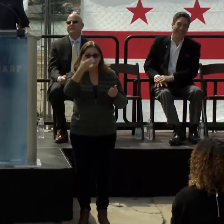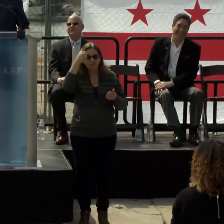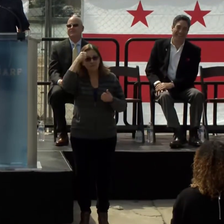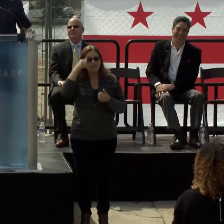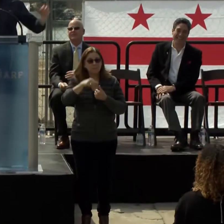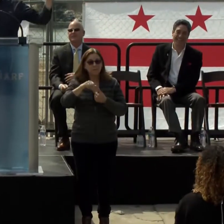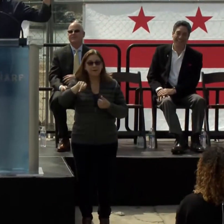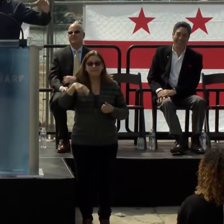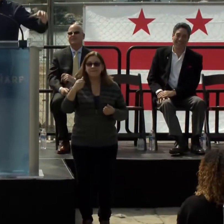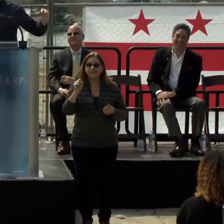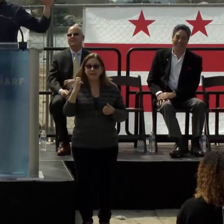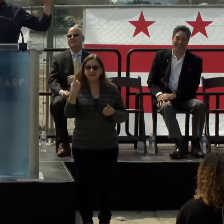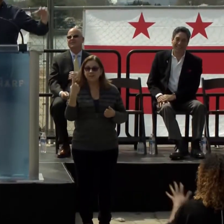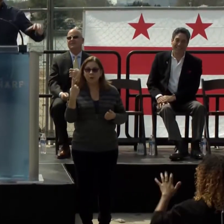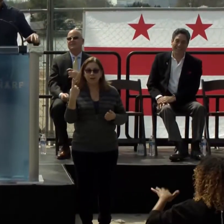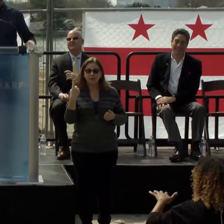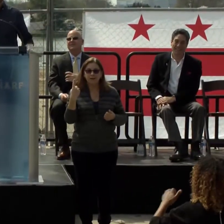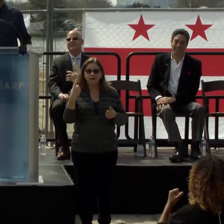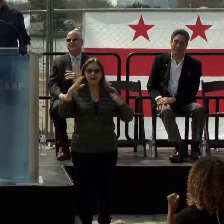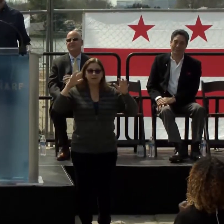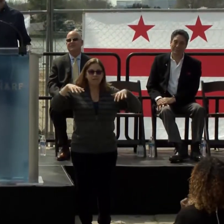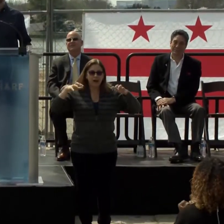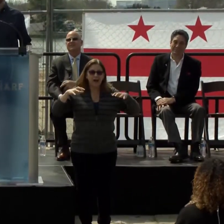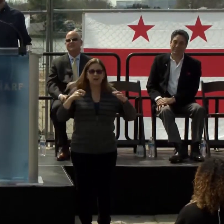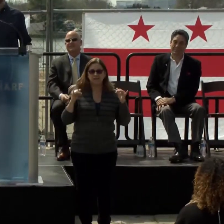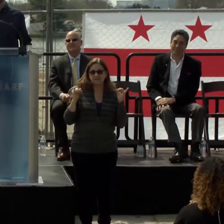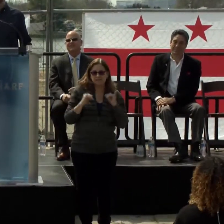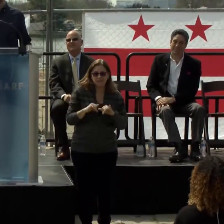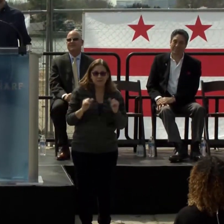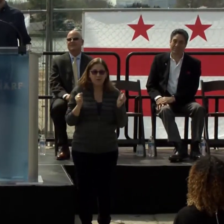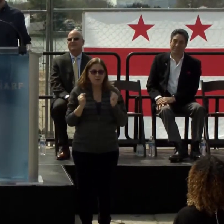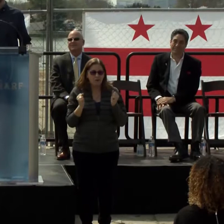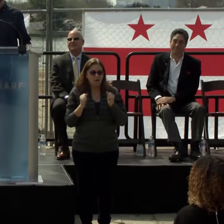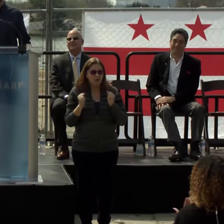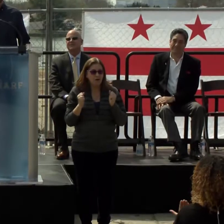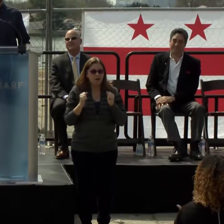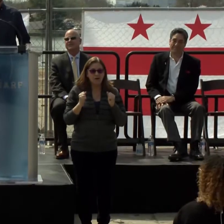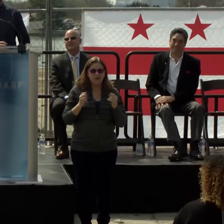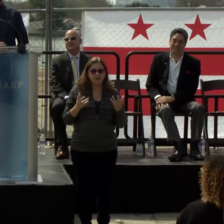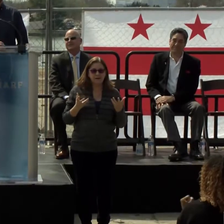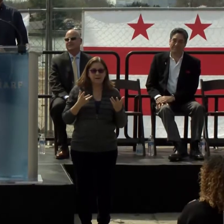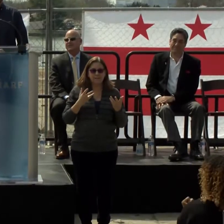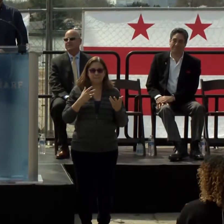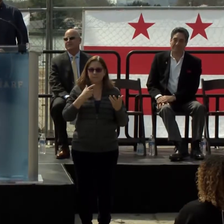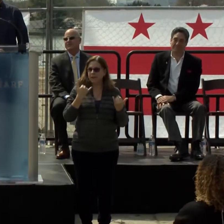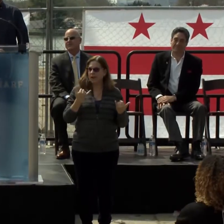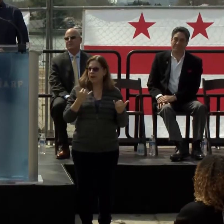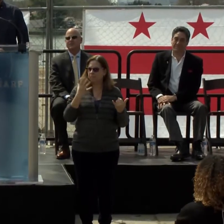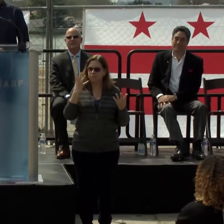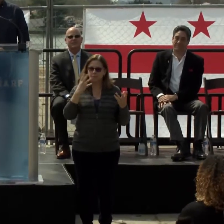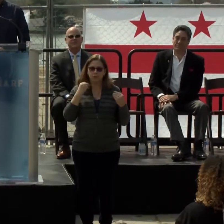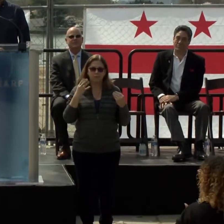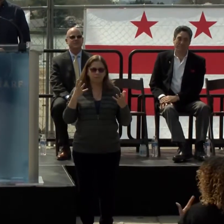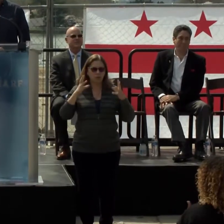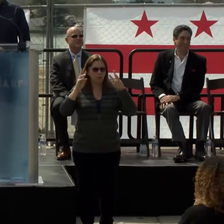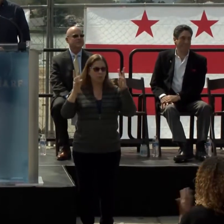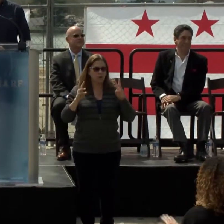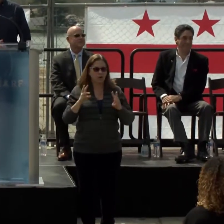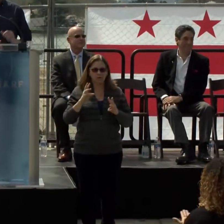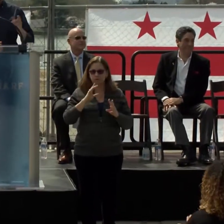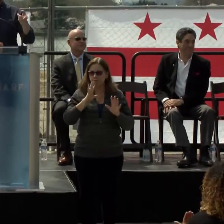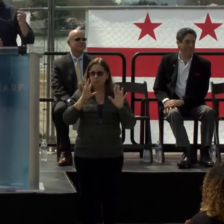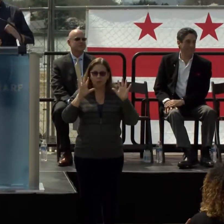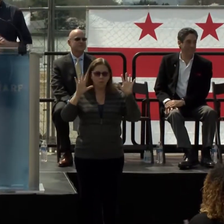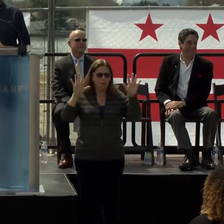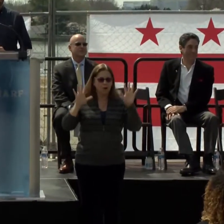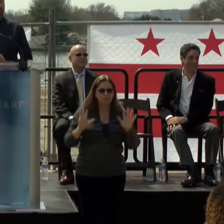1 groundbreaking and the rain and the cold? I think they dialed up a little better weather today. So it's exciting to be here with you today. I was